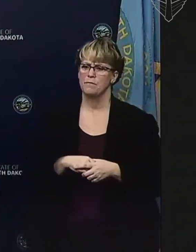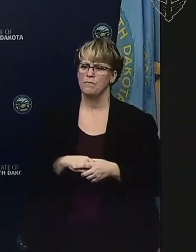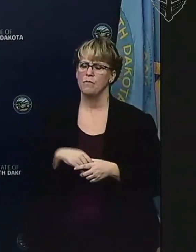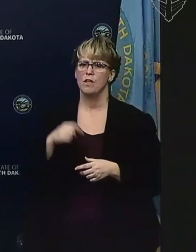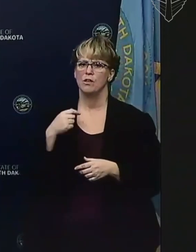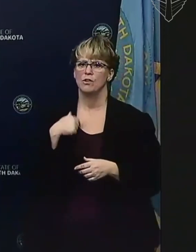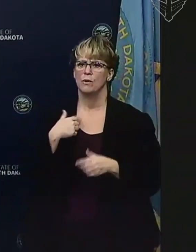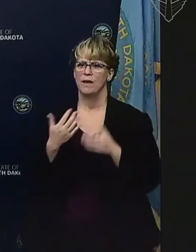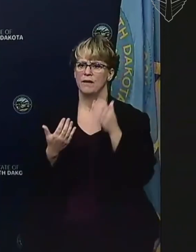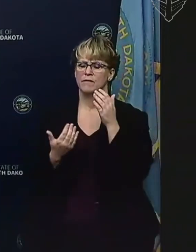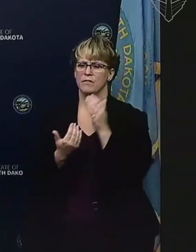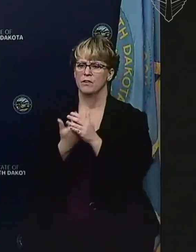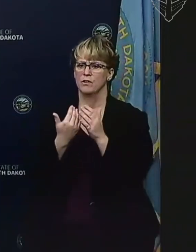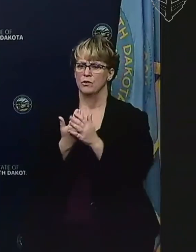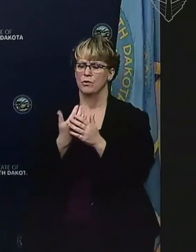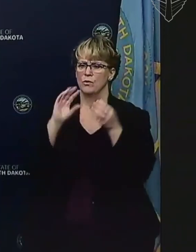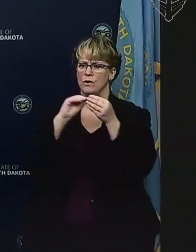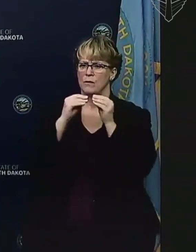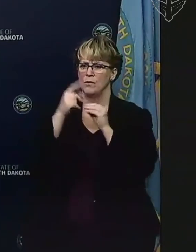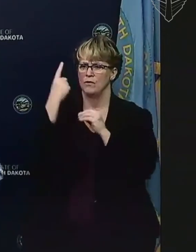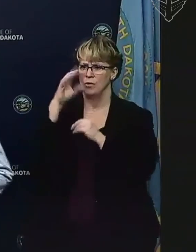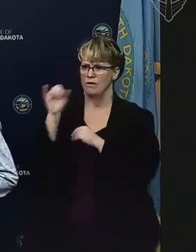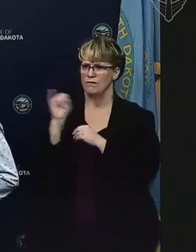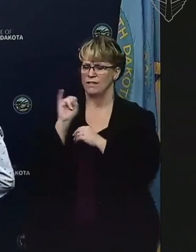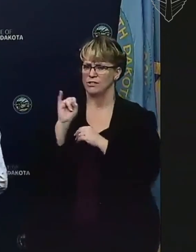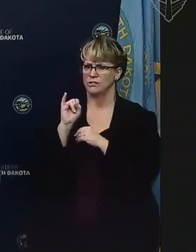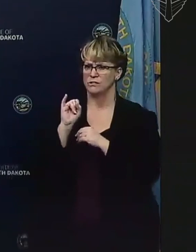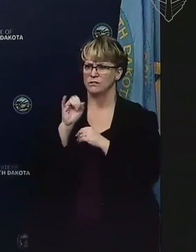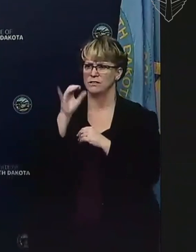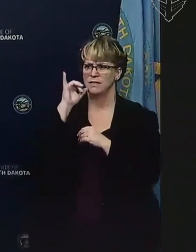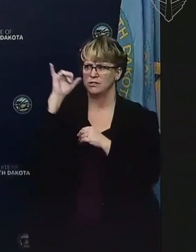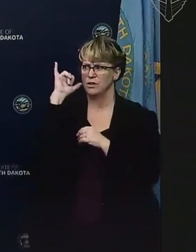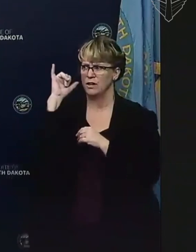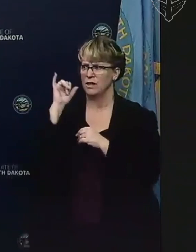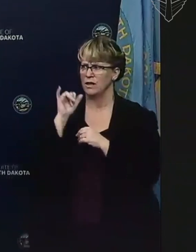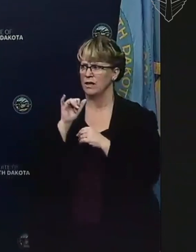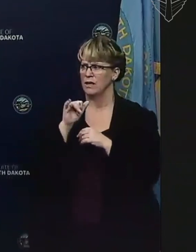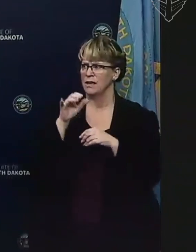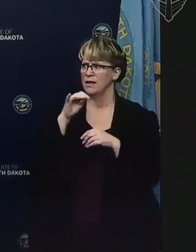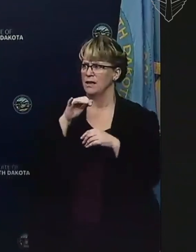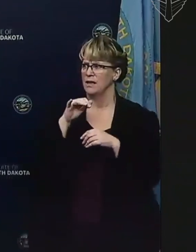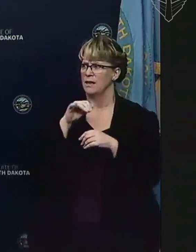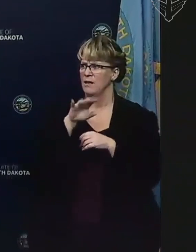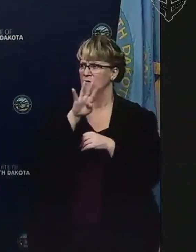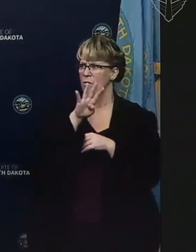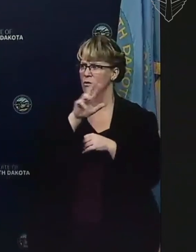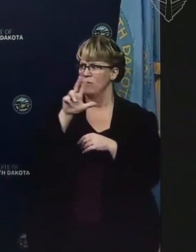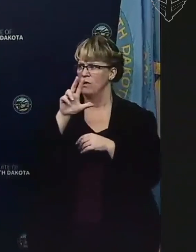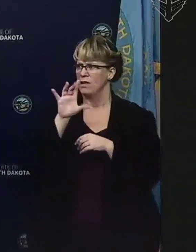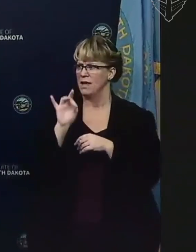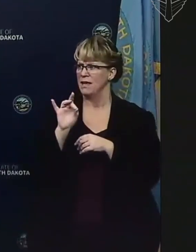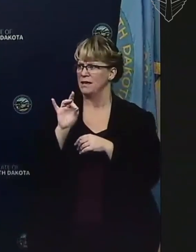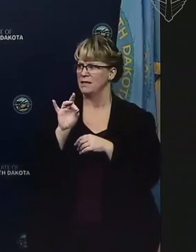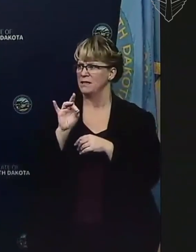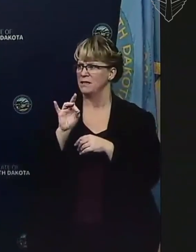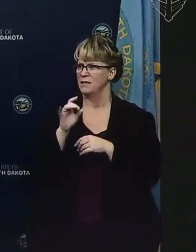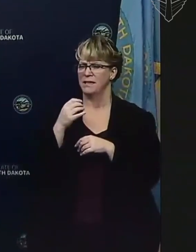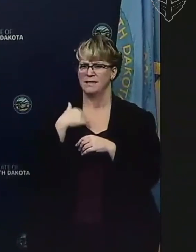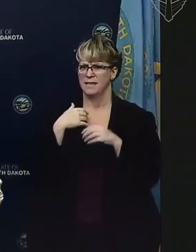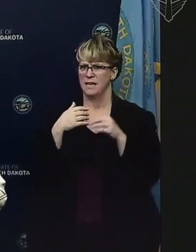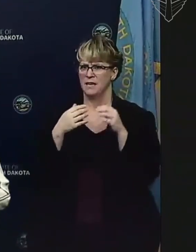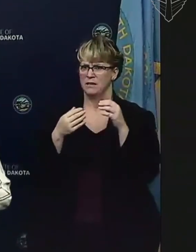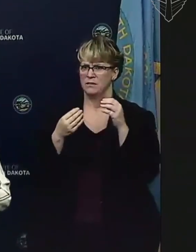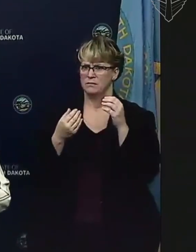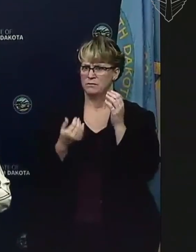infection numbers from Smithfield, because yesterday I think you gave us 438 and 107. You have those